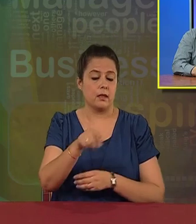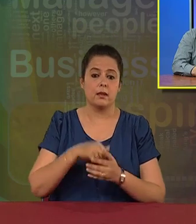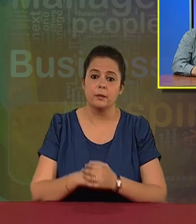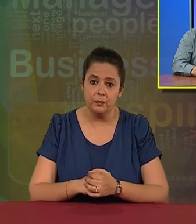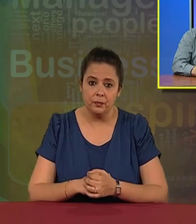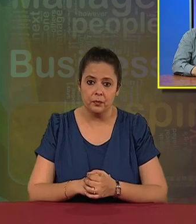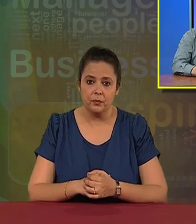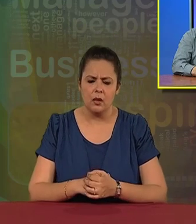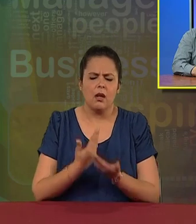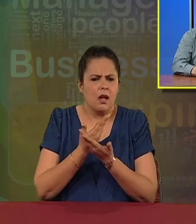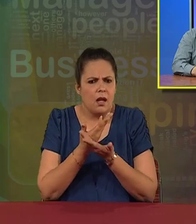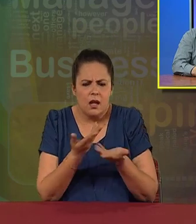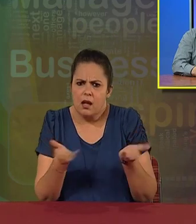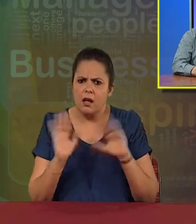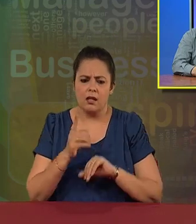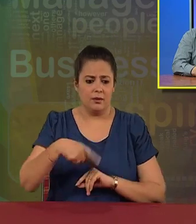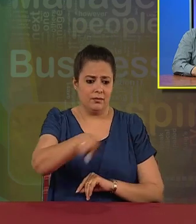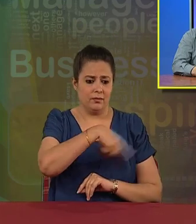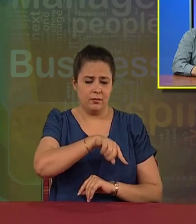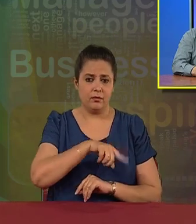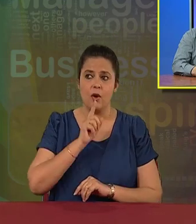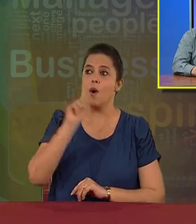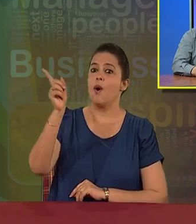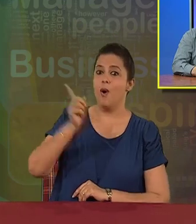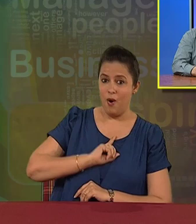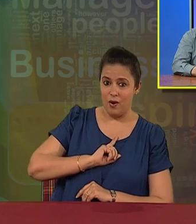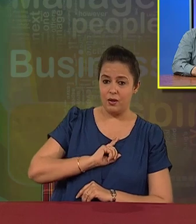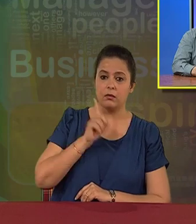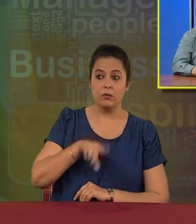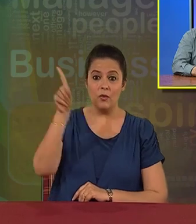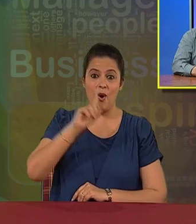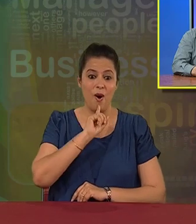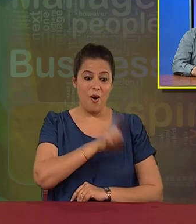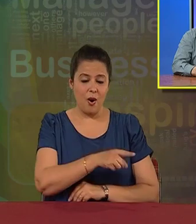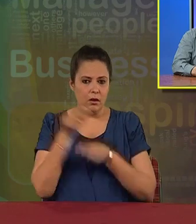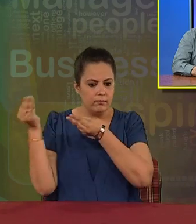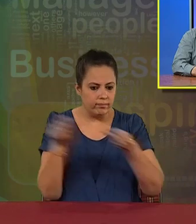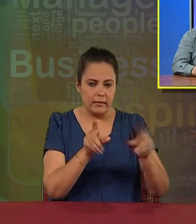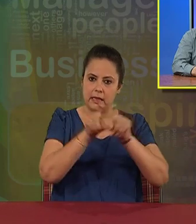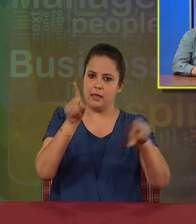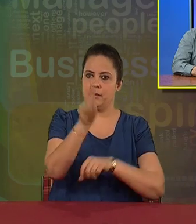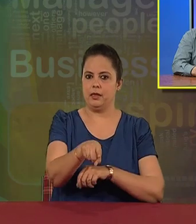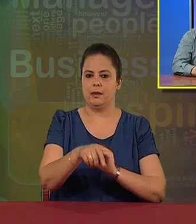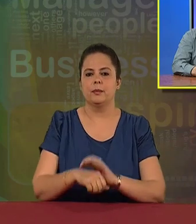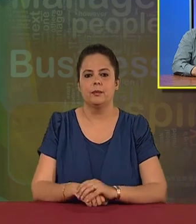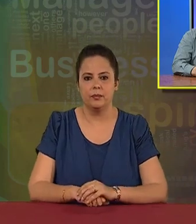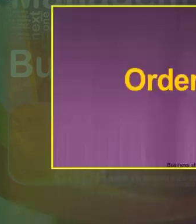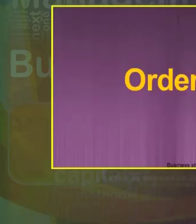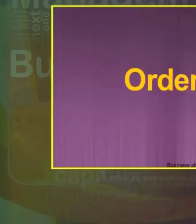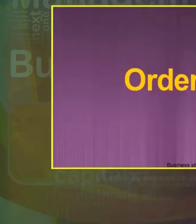relationship. So whenever any subordinate is getting order, it should come in a proper way.